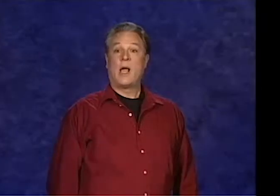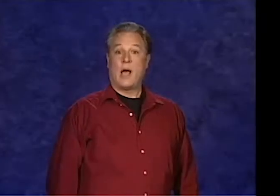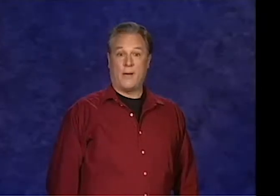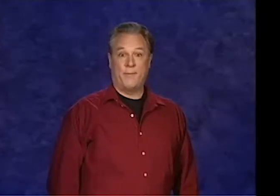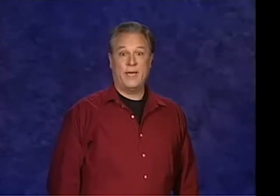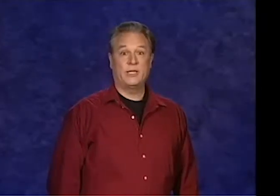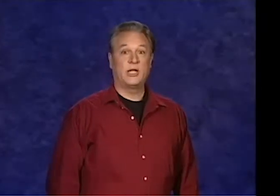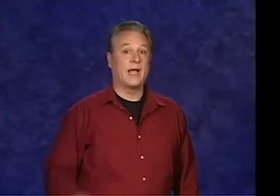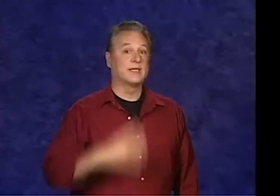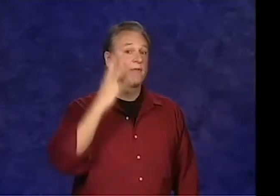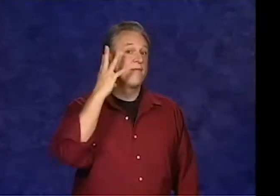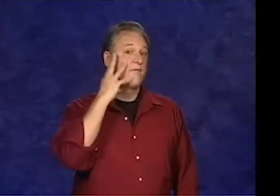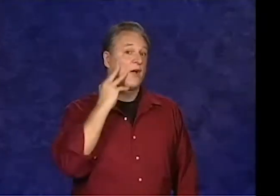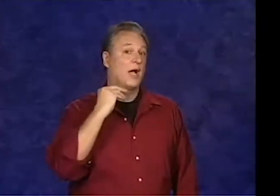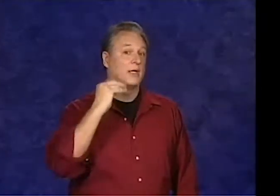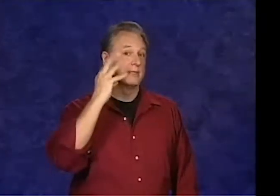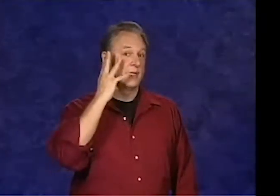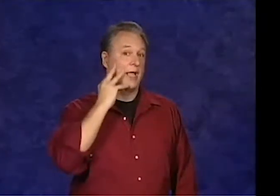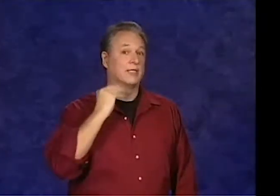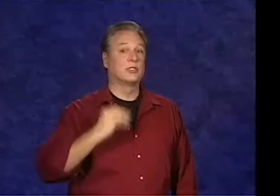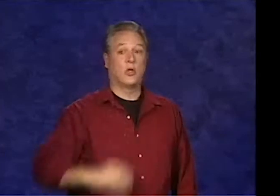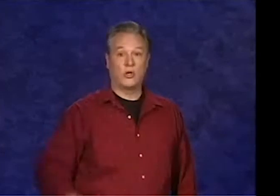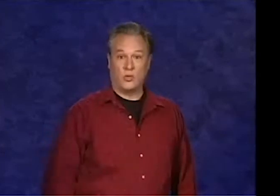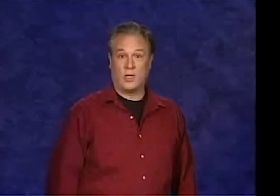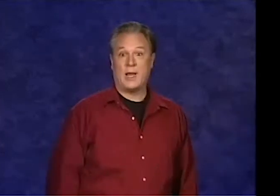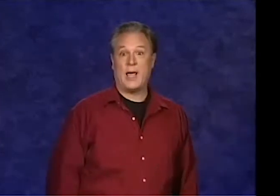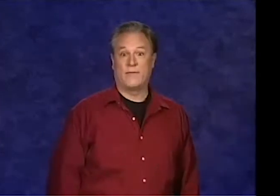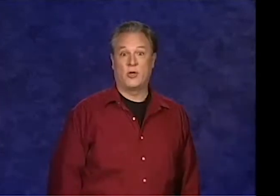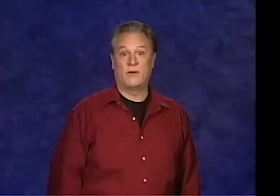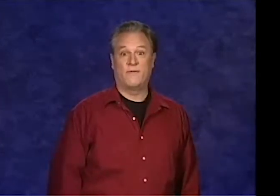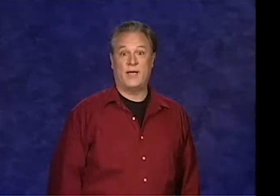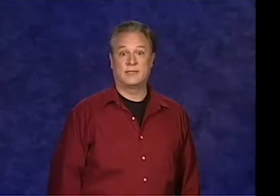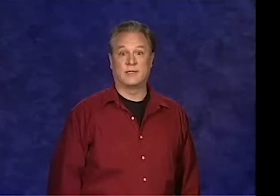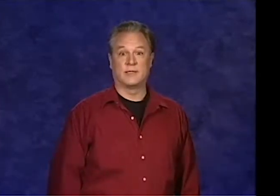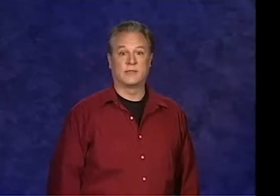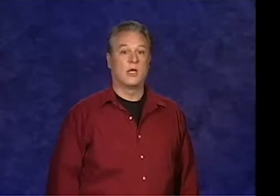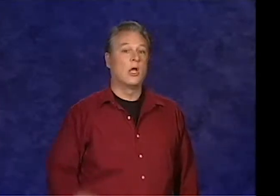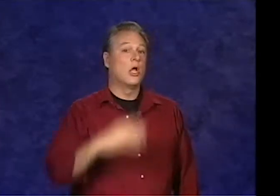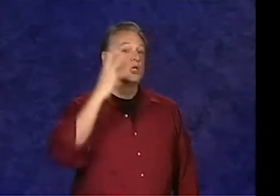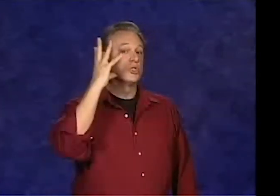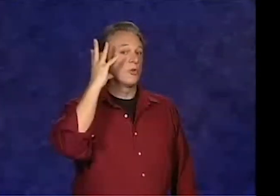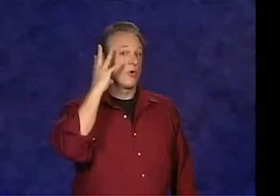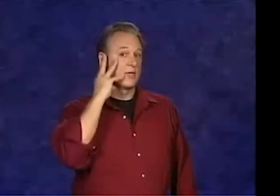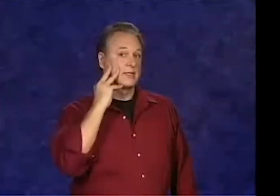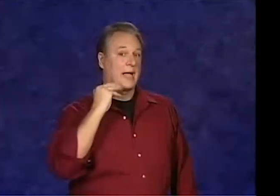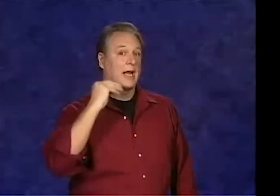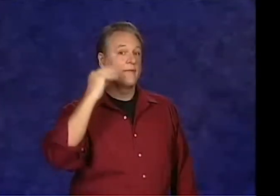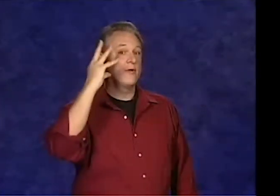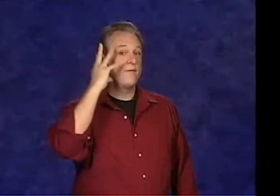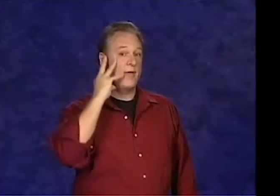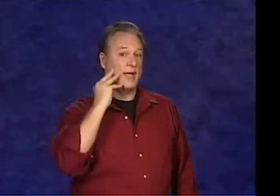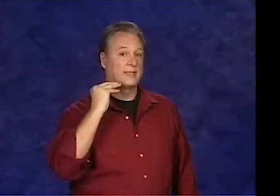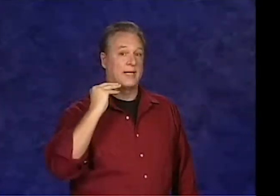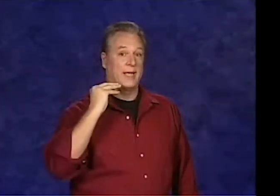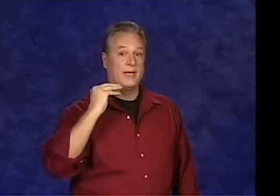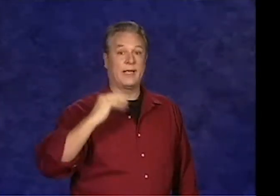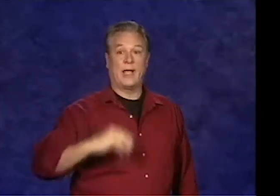A peach has fuzz, and so do a lot of human faces. Stroke the side of your face to indicate